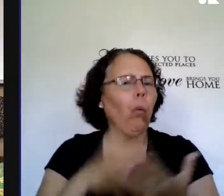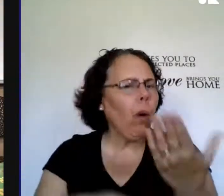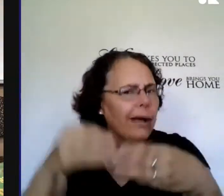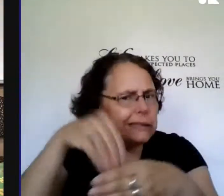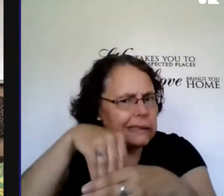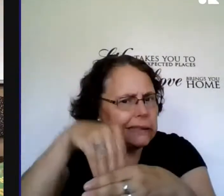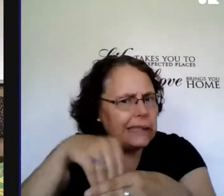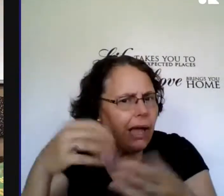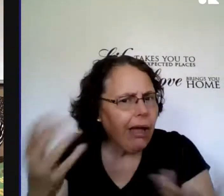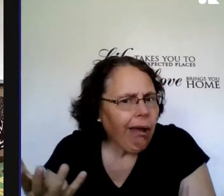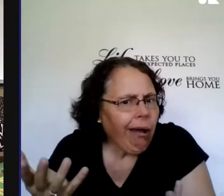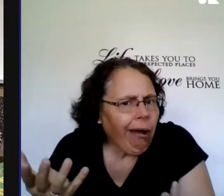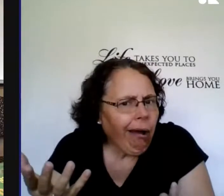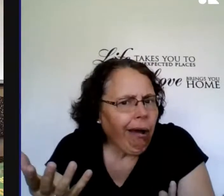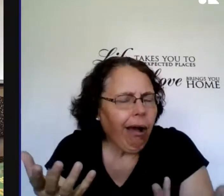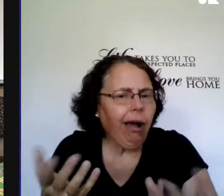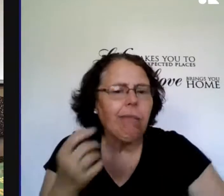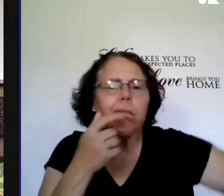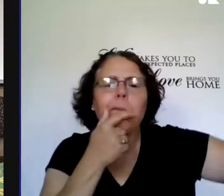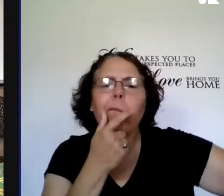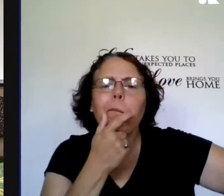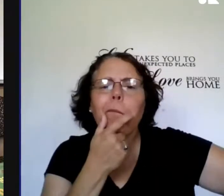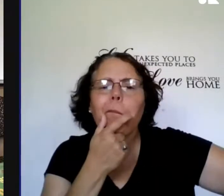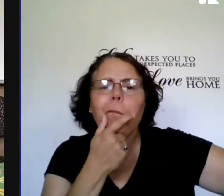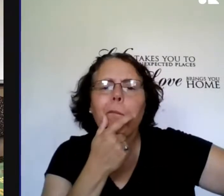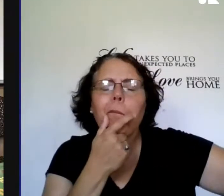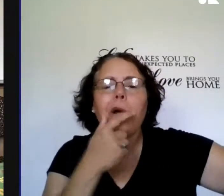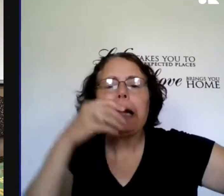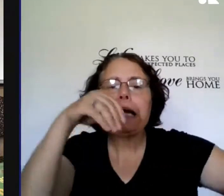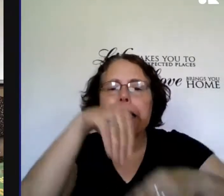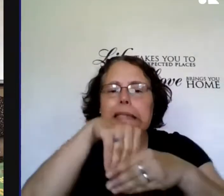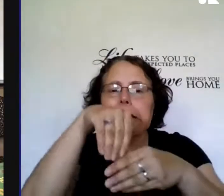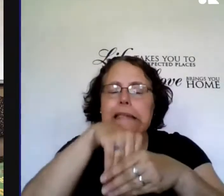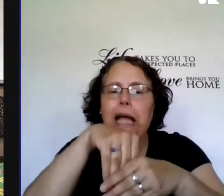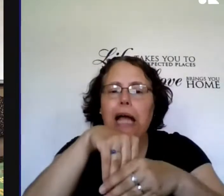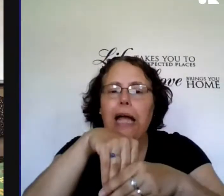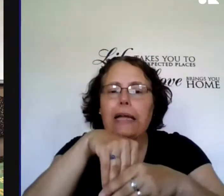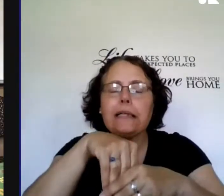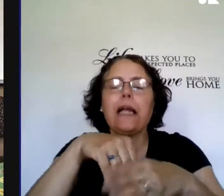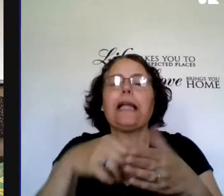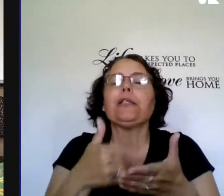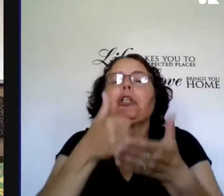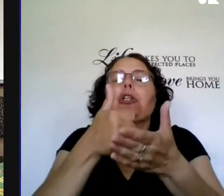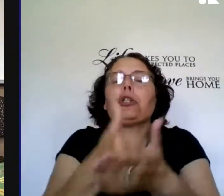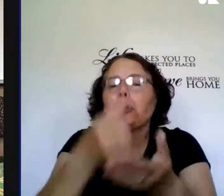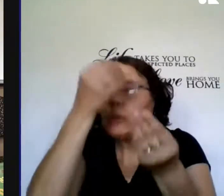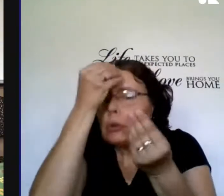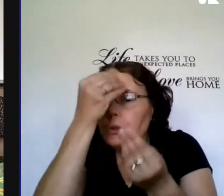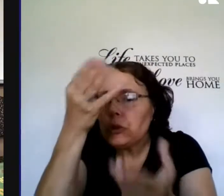box. And in my box is a clue about